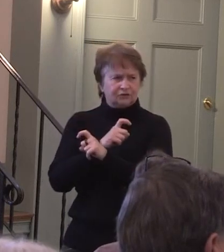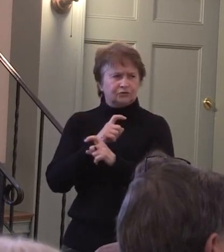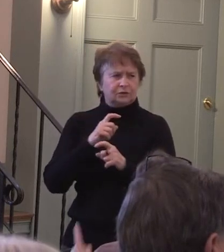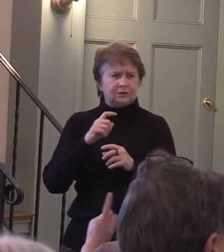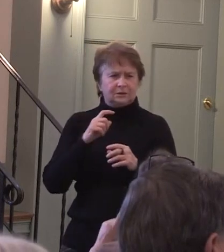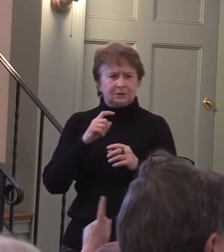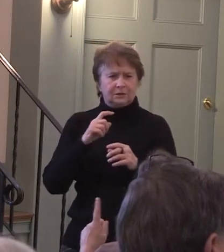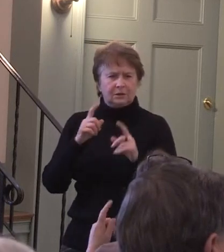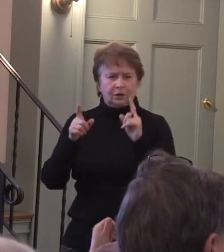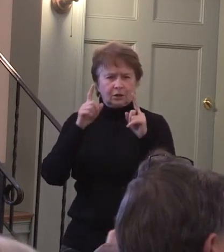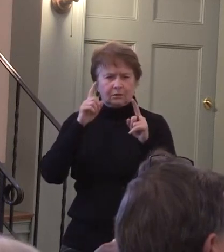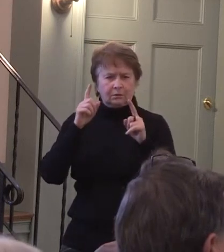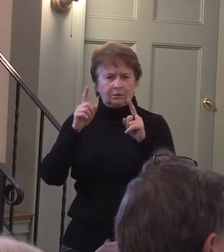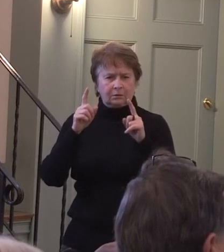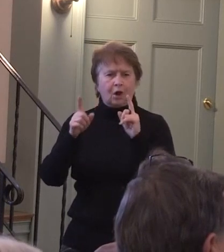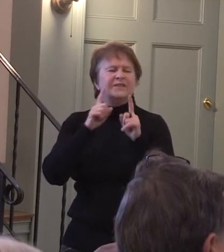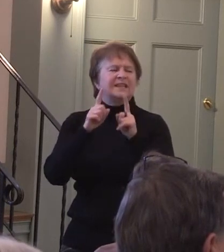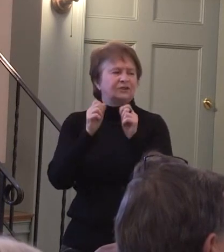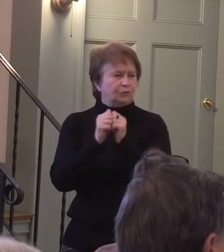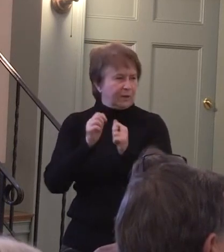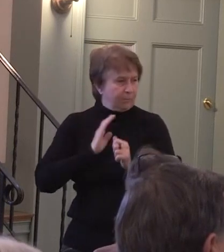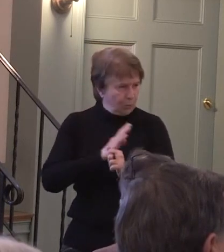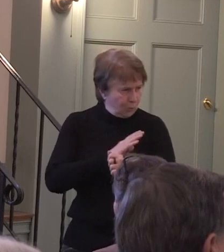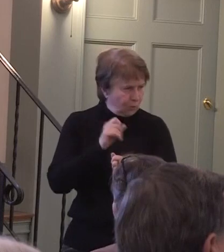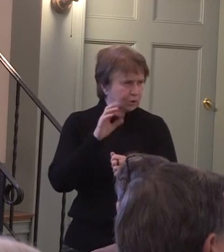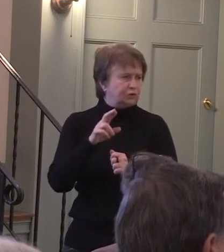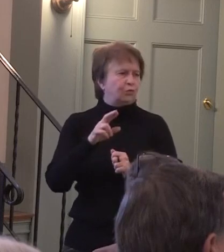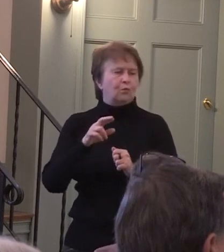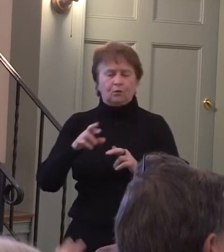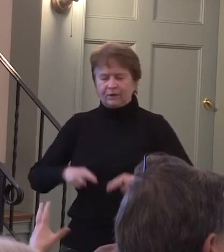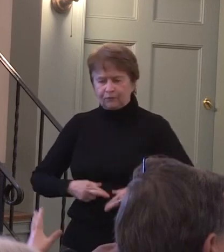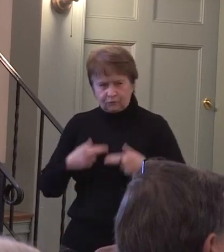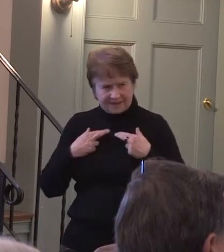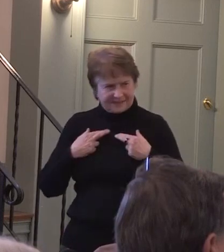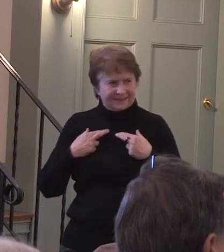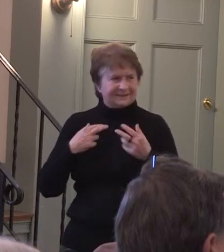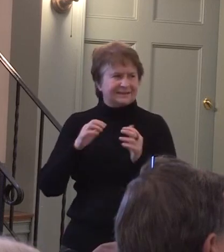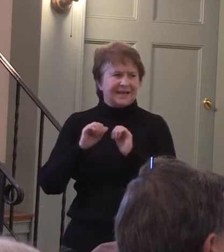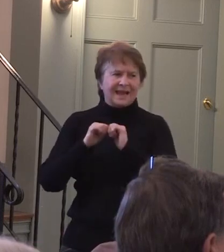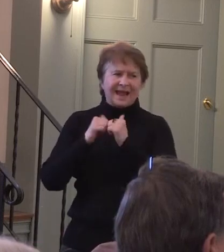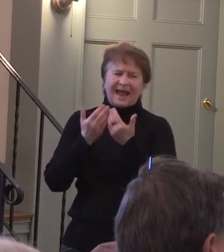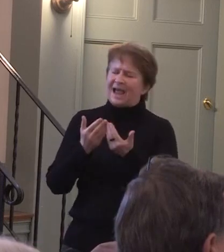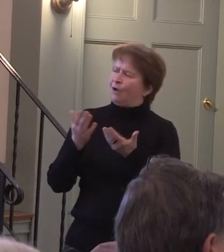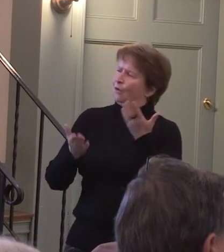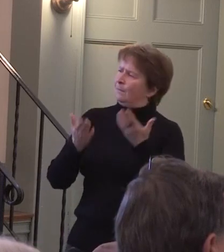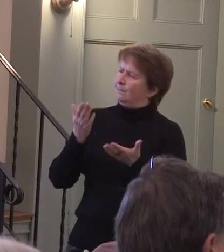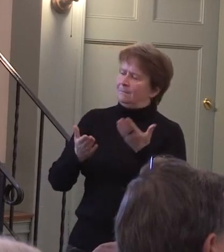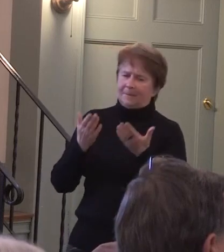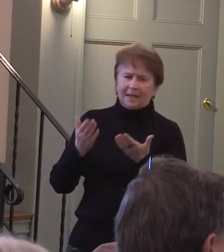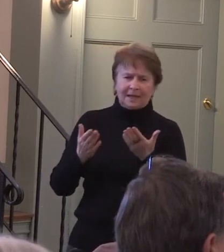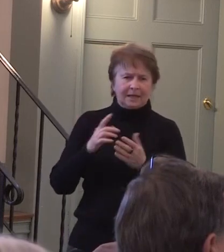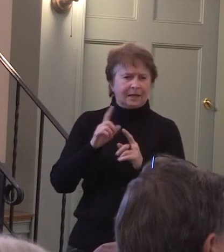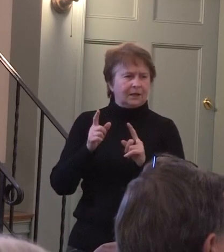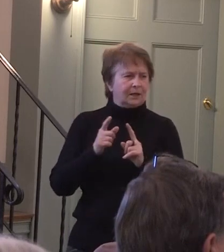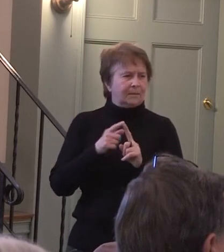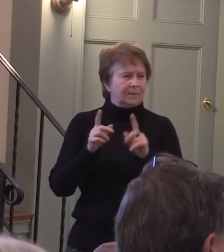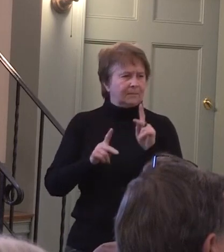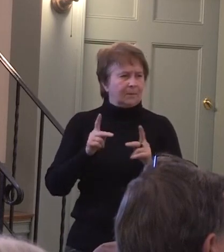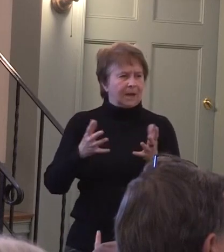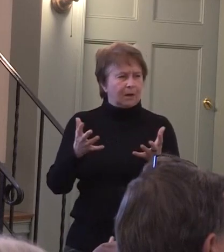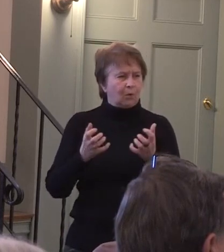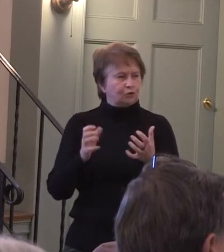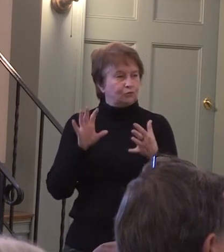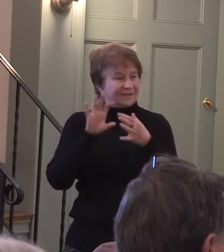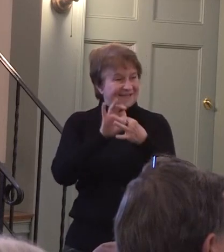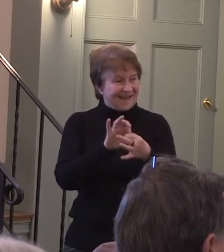board, residents, staff, about how you might, or people might want to